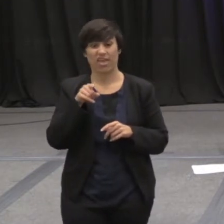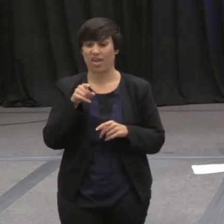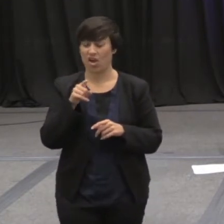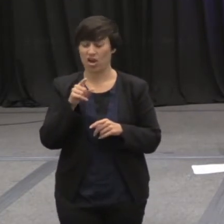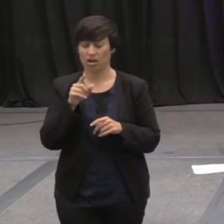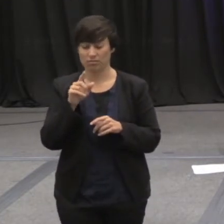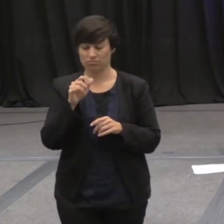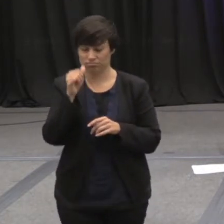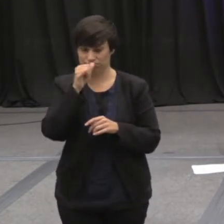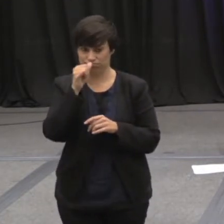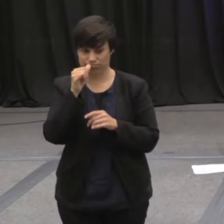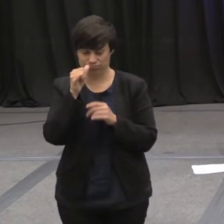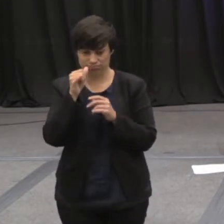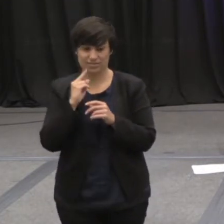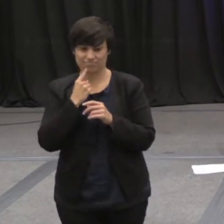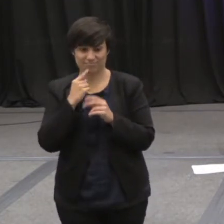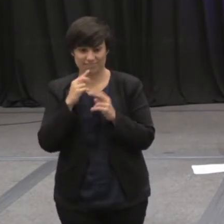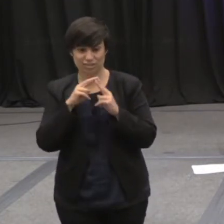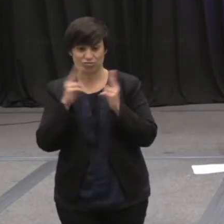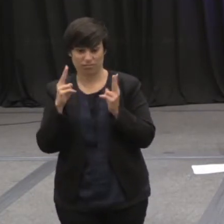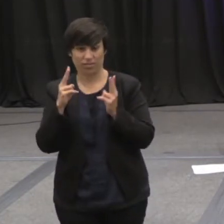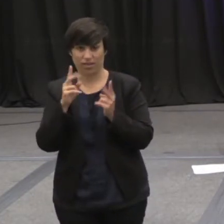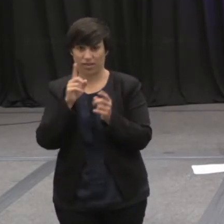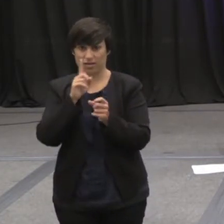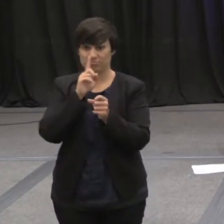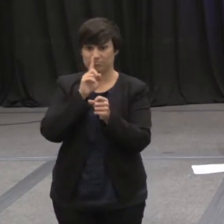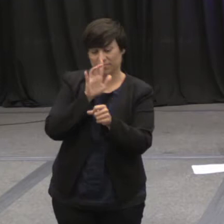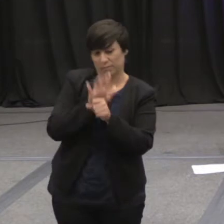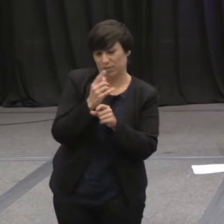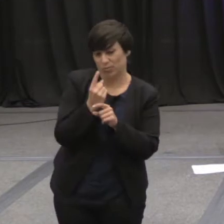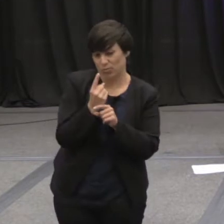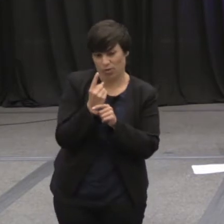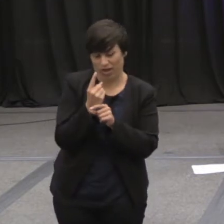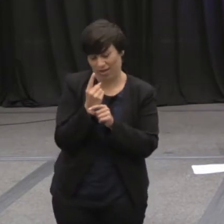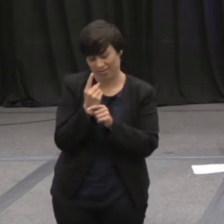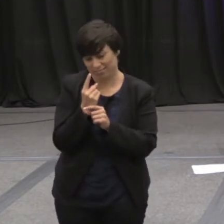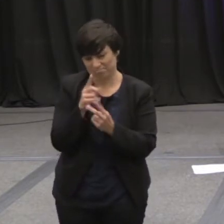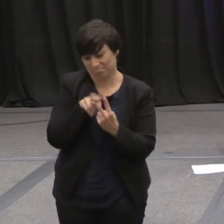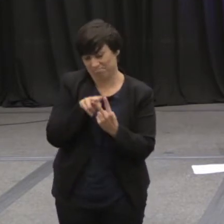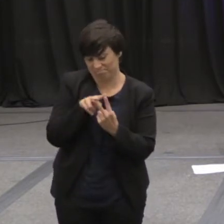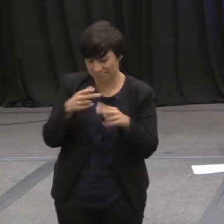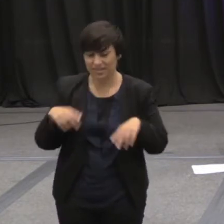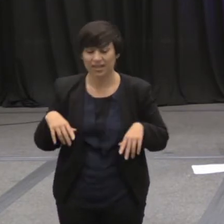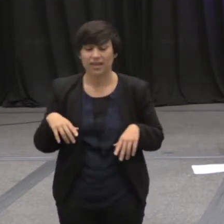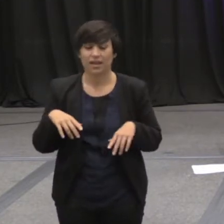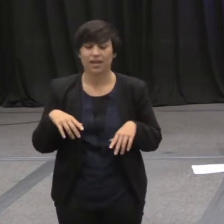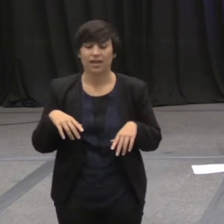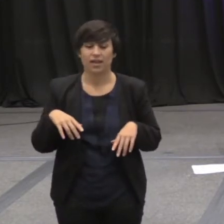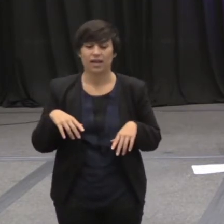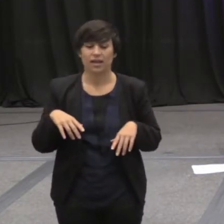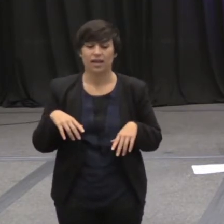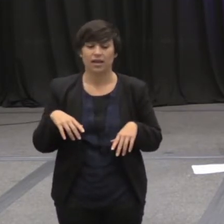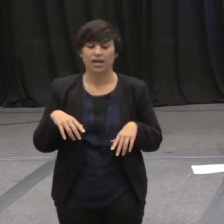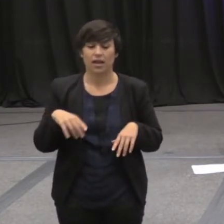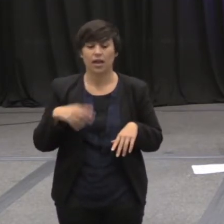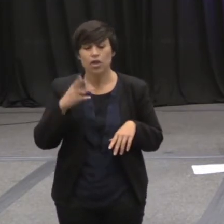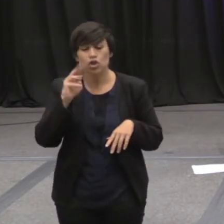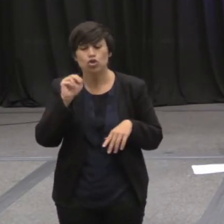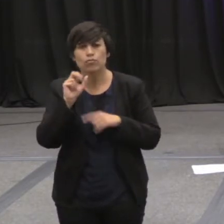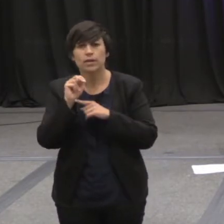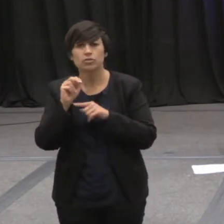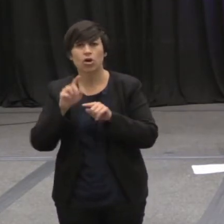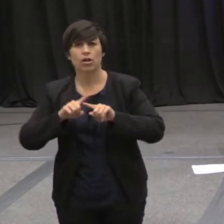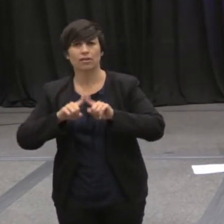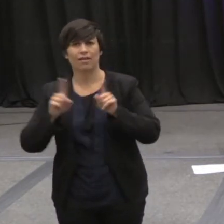season, and then they raise their child together. Humans are really different, and most humans have